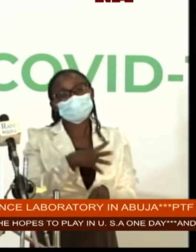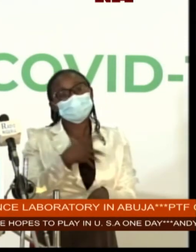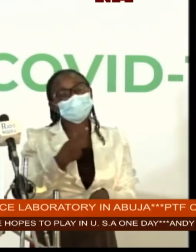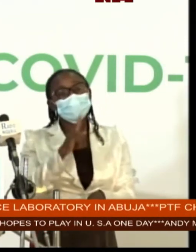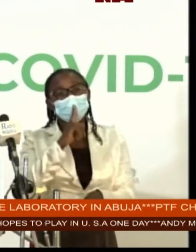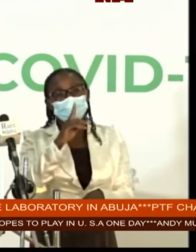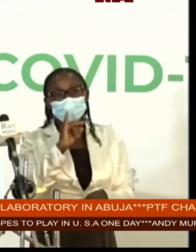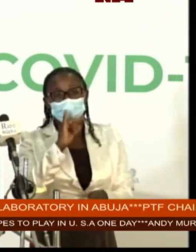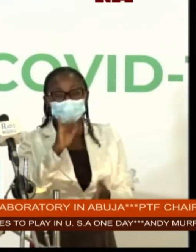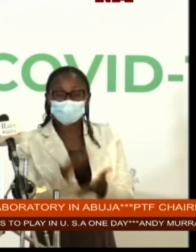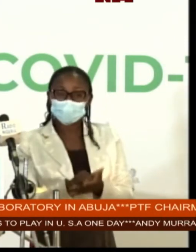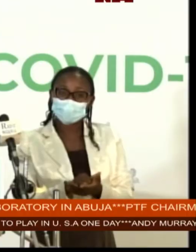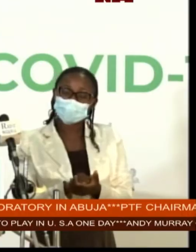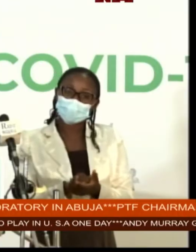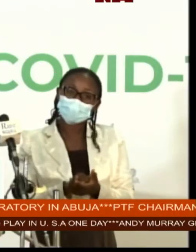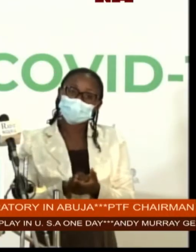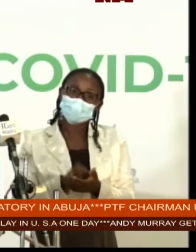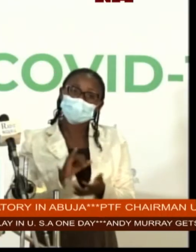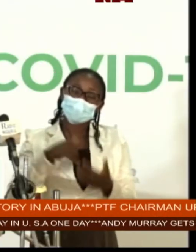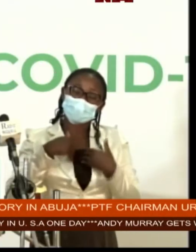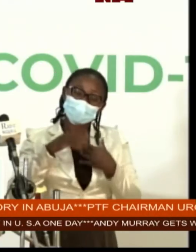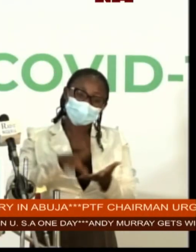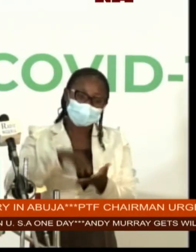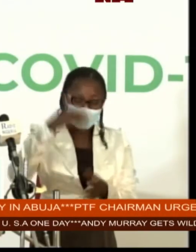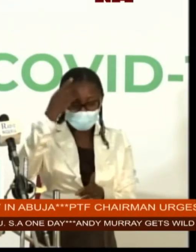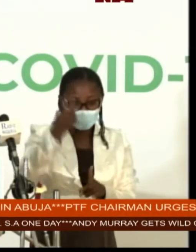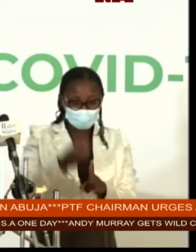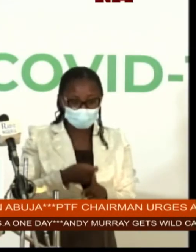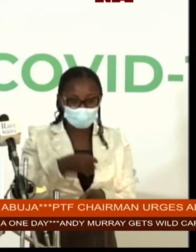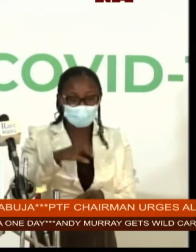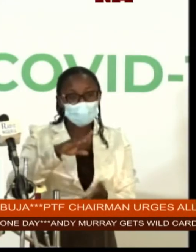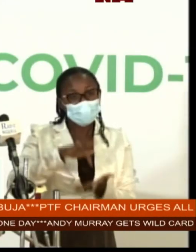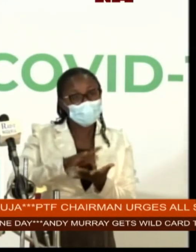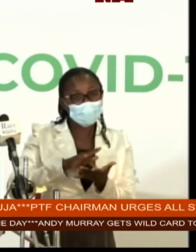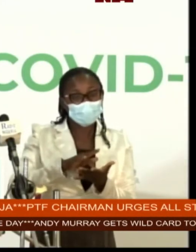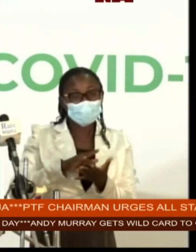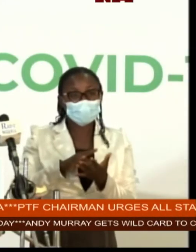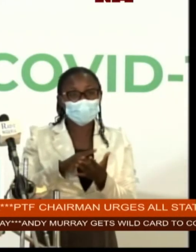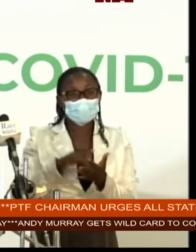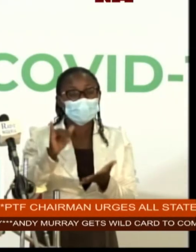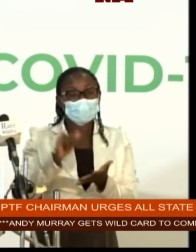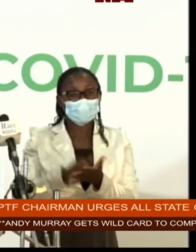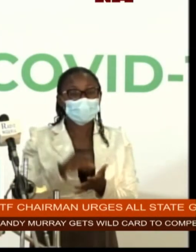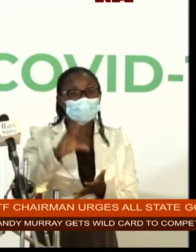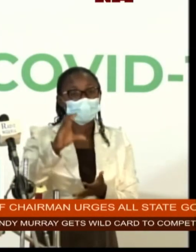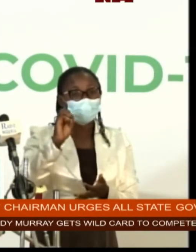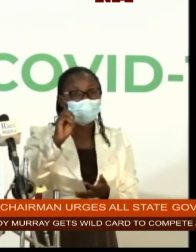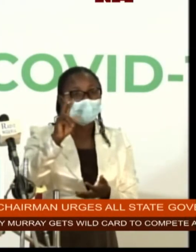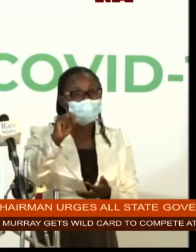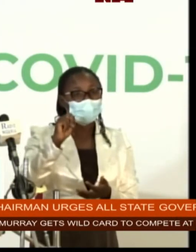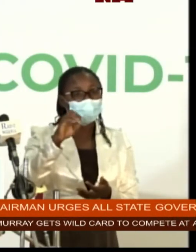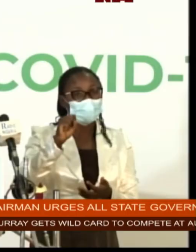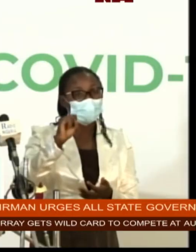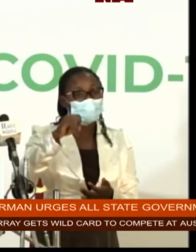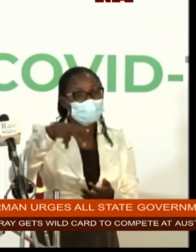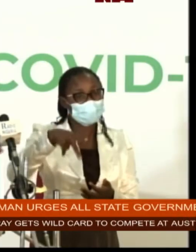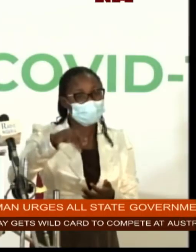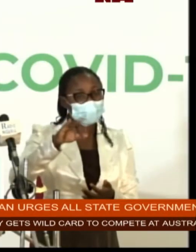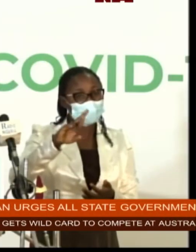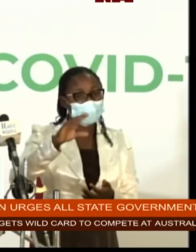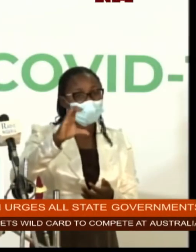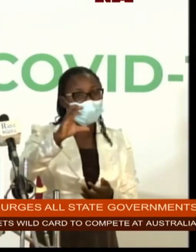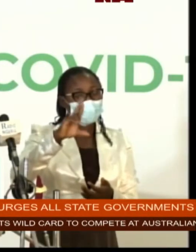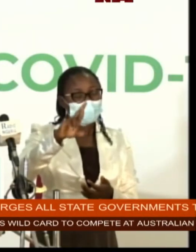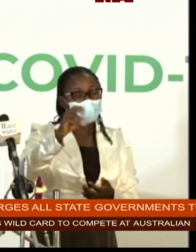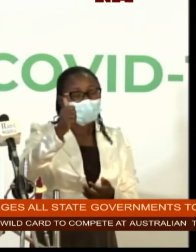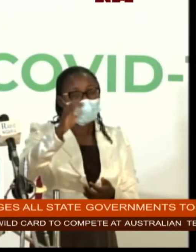And the fact of it, I've learned a lesson from the American election, that conspiracy theories